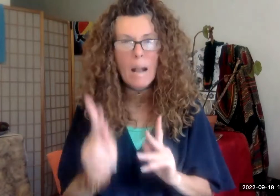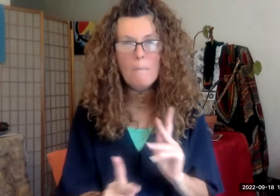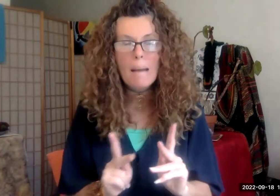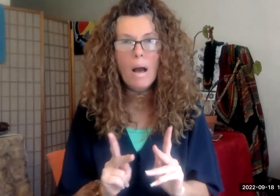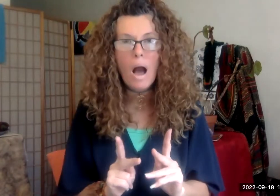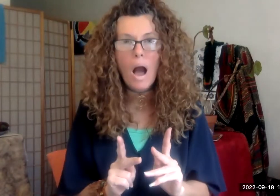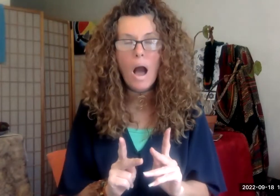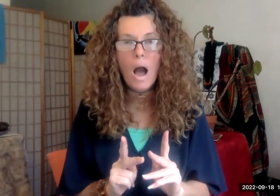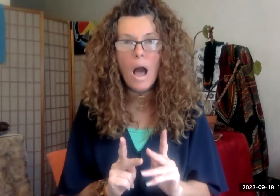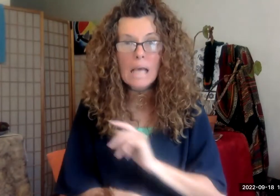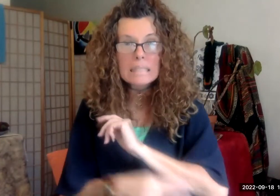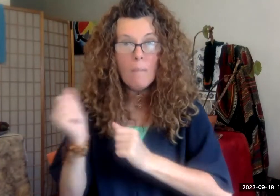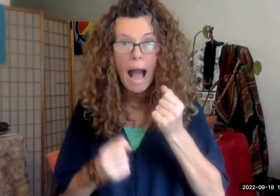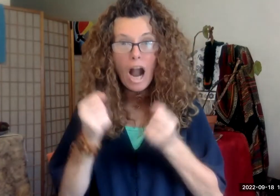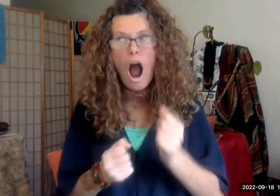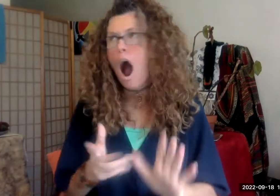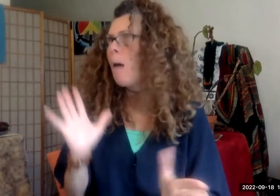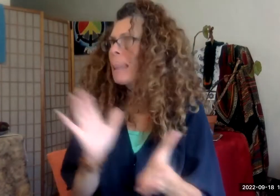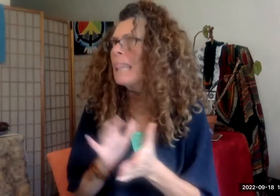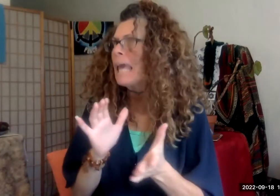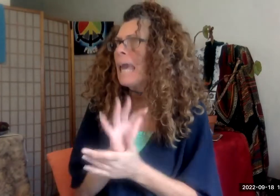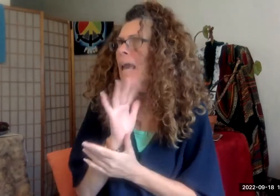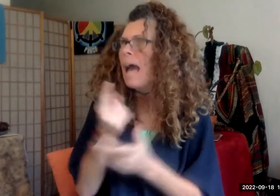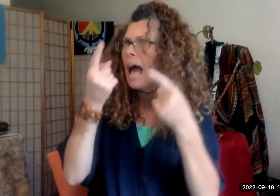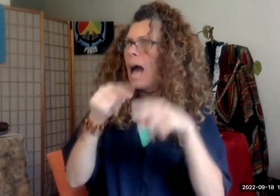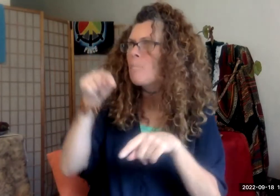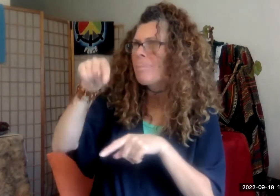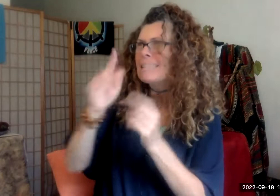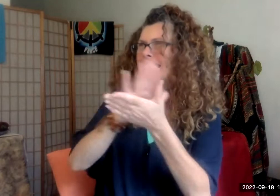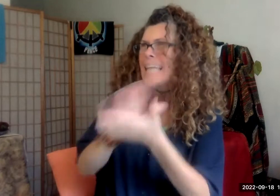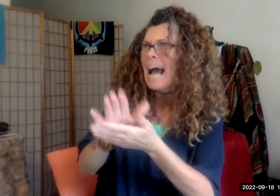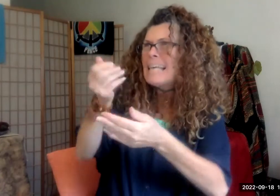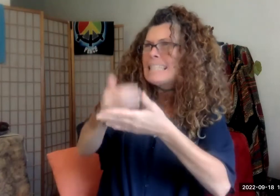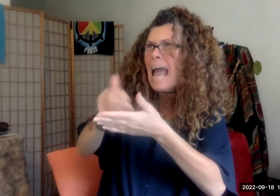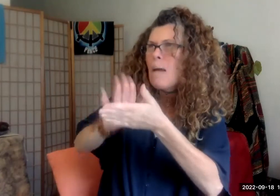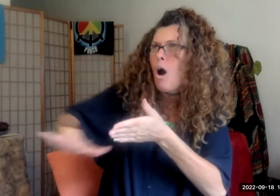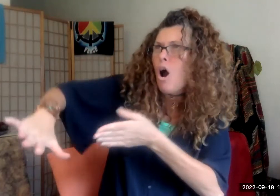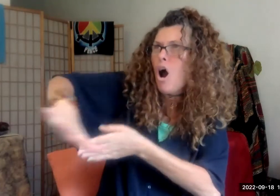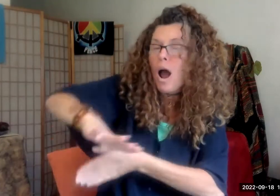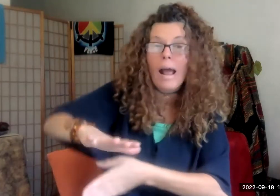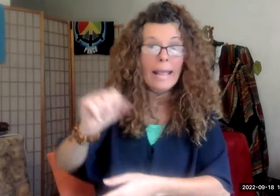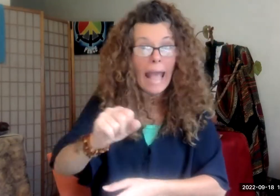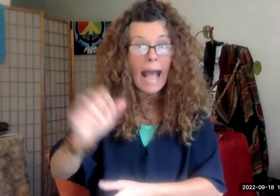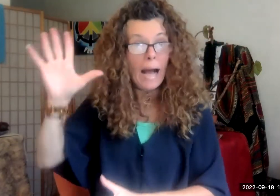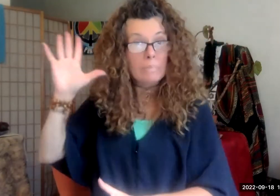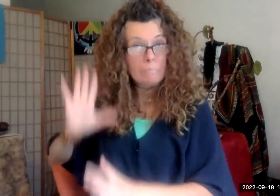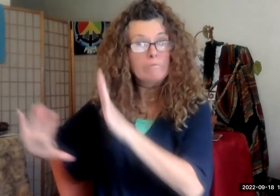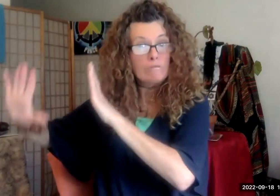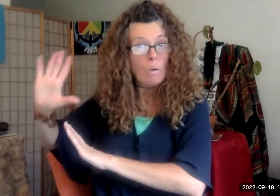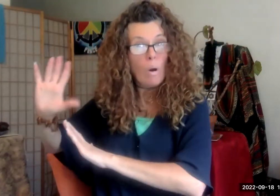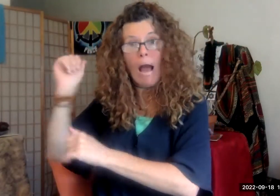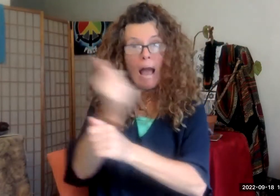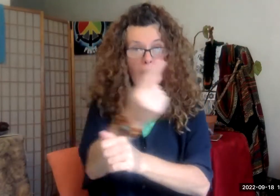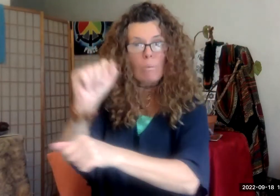and I can't believe it happened in such a nice neighborhood. Because, it used to be a nice neighborhood when everybody